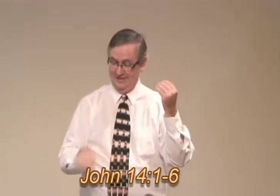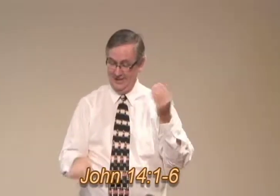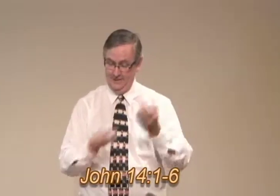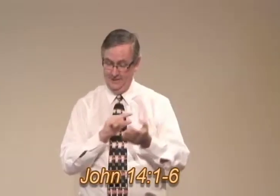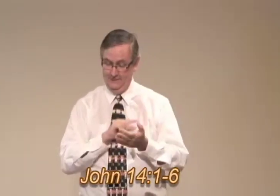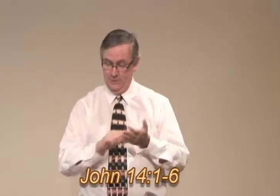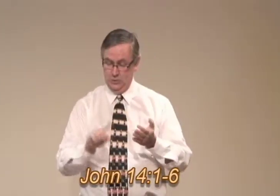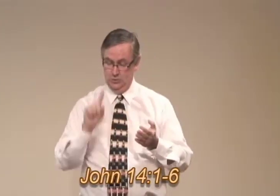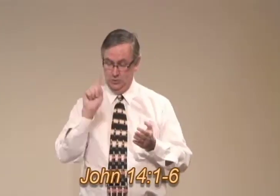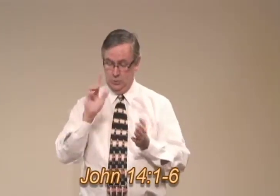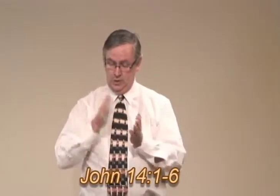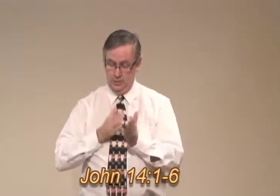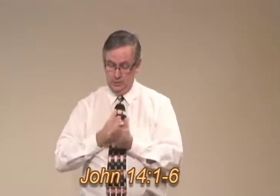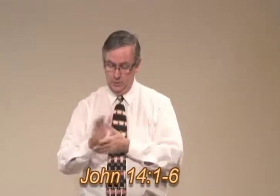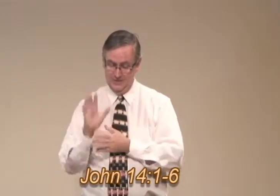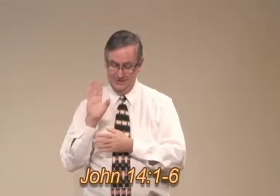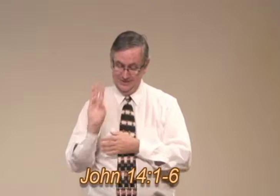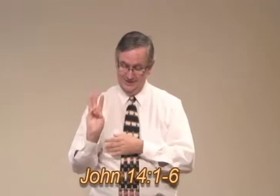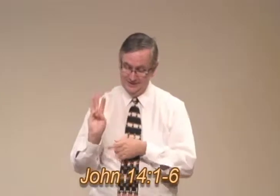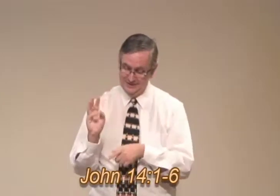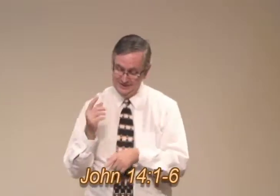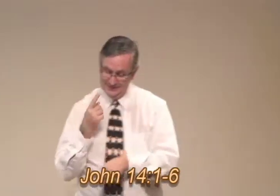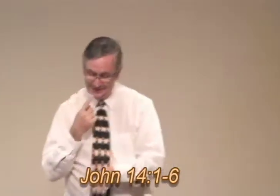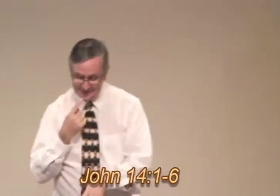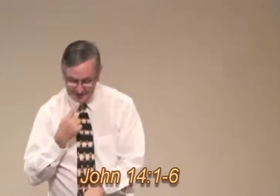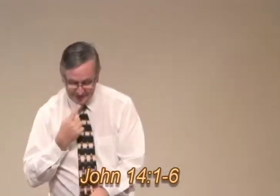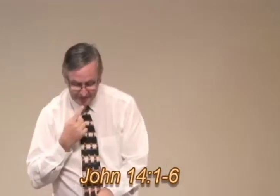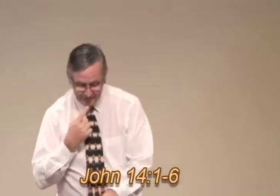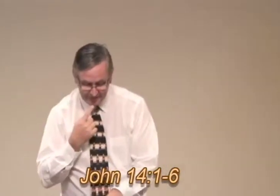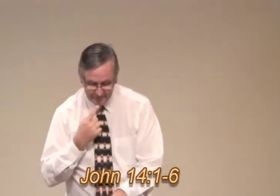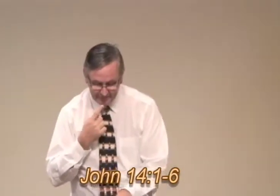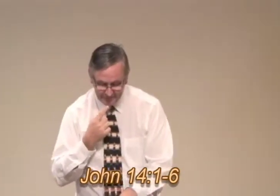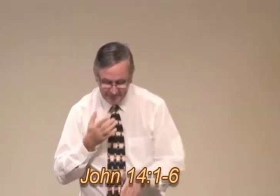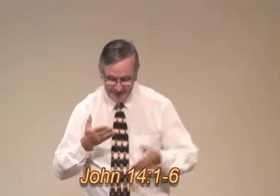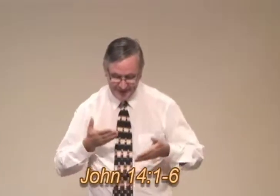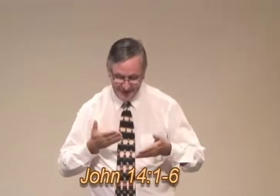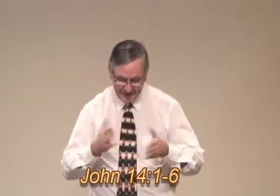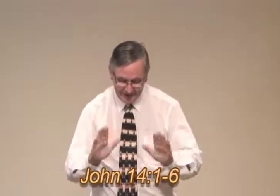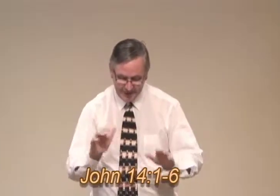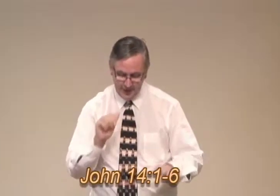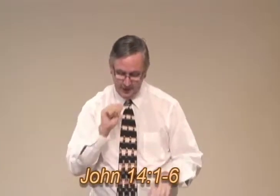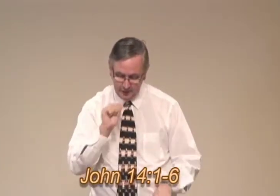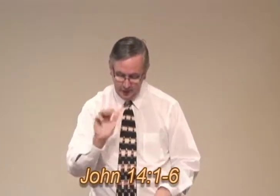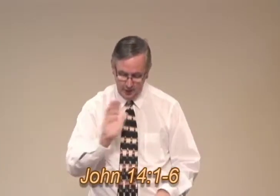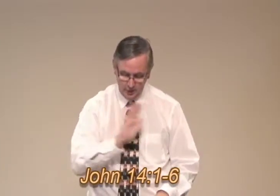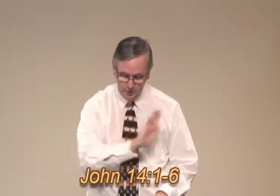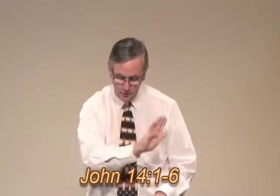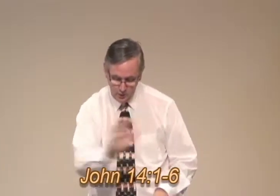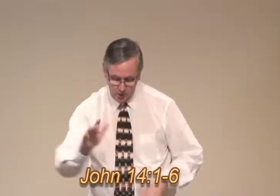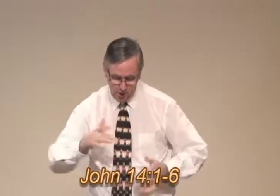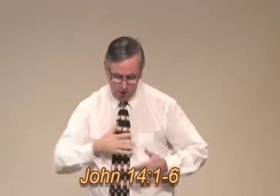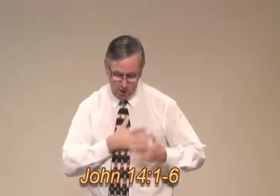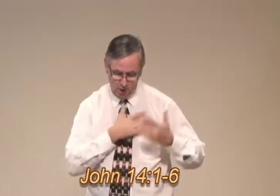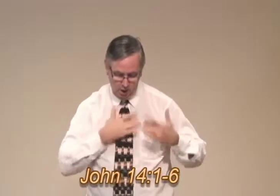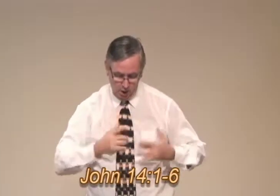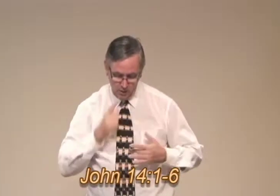chapter 14 and verses 1 through 6 say, Let not your heart